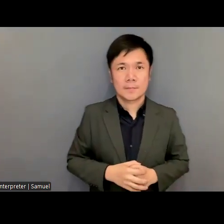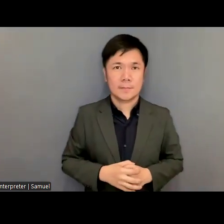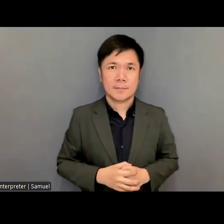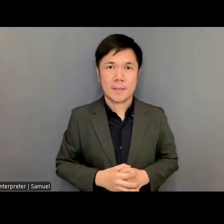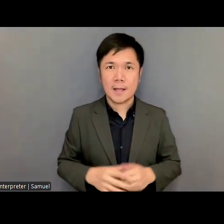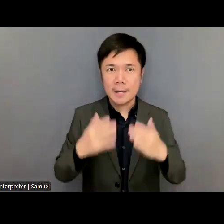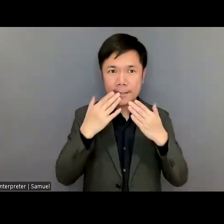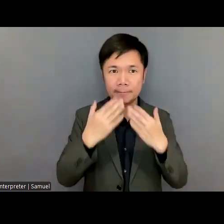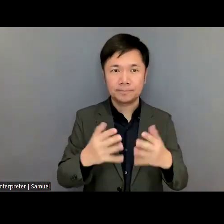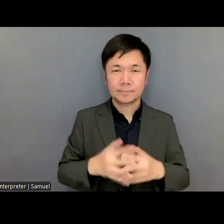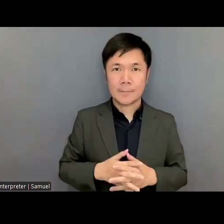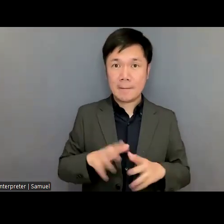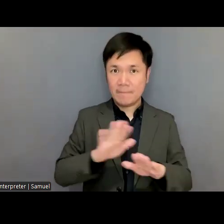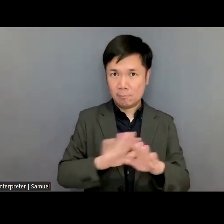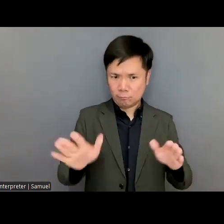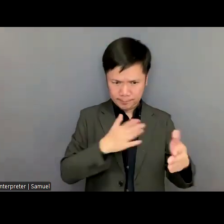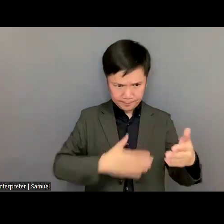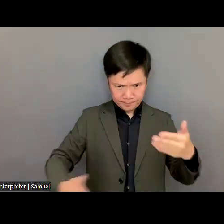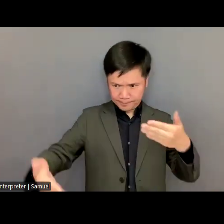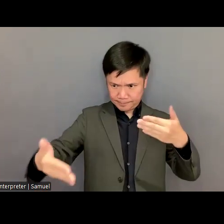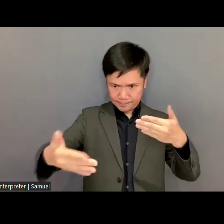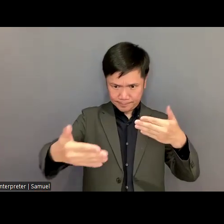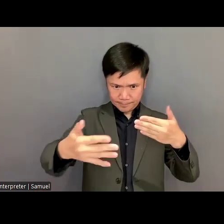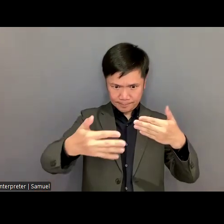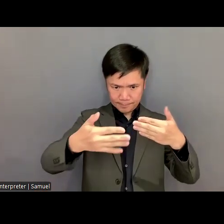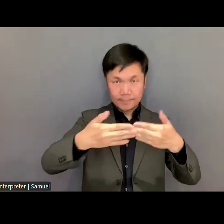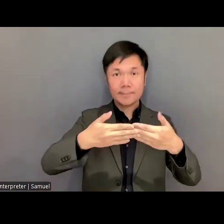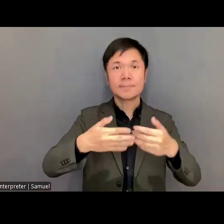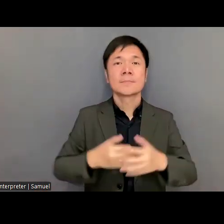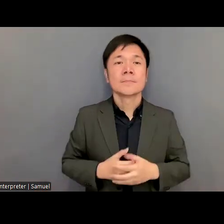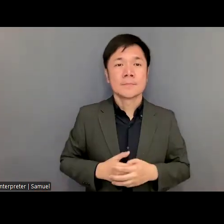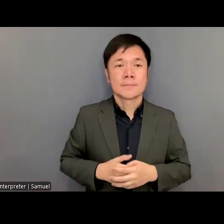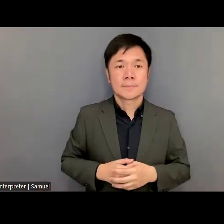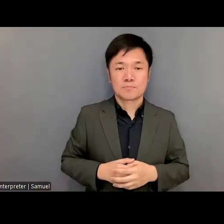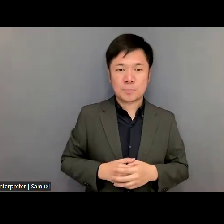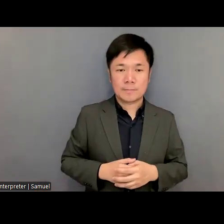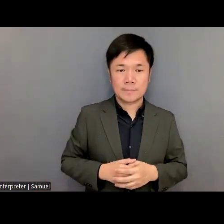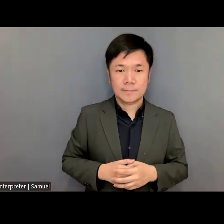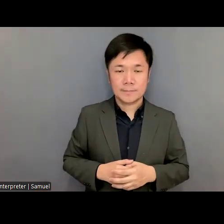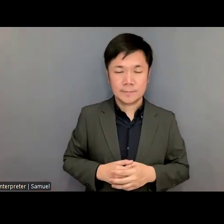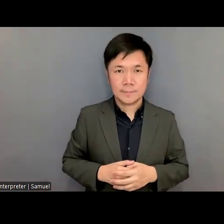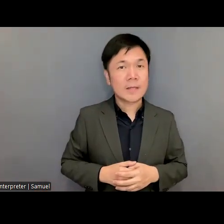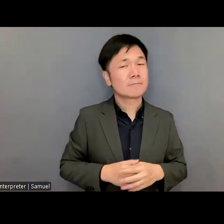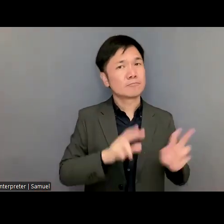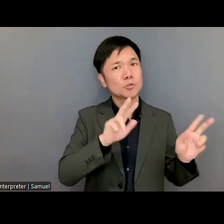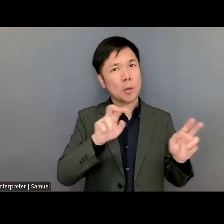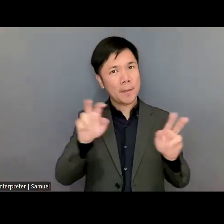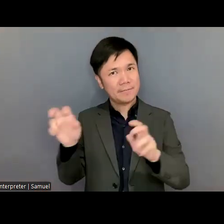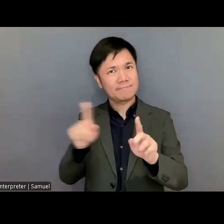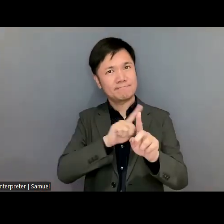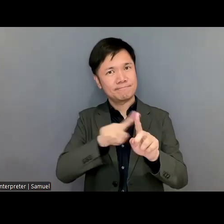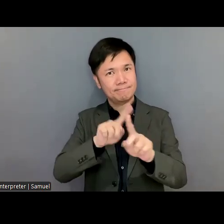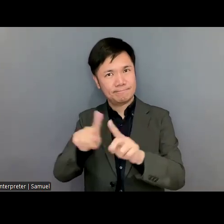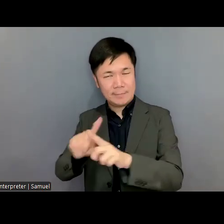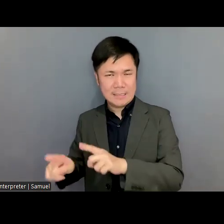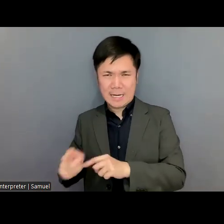We are now at the end of this webinar. Yes, we have different topics here. I think it would